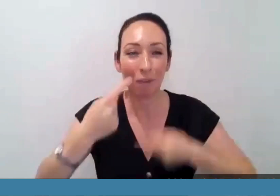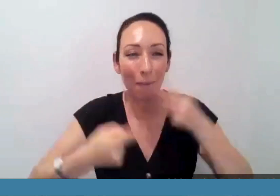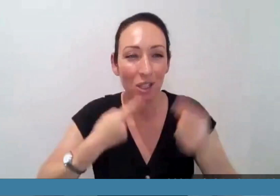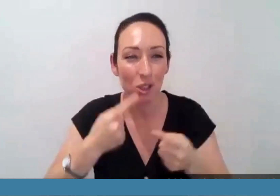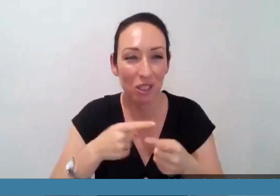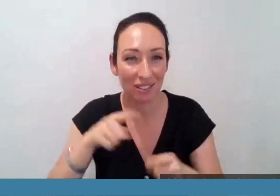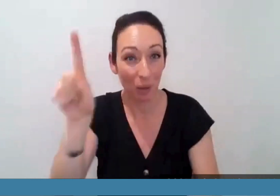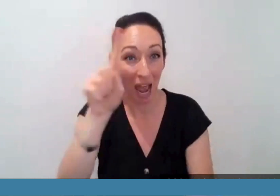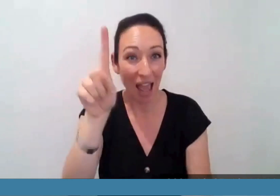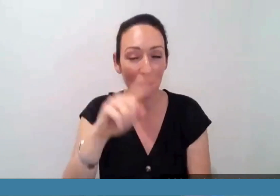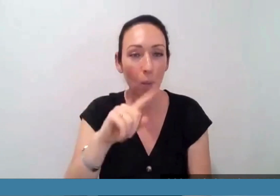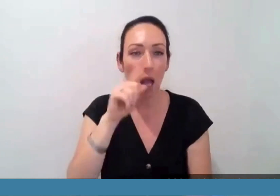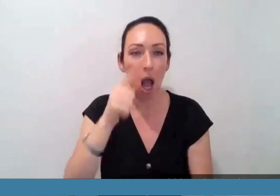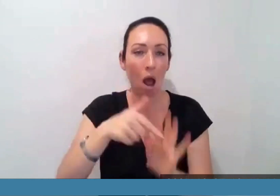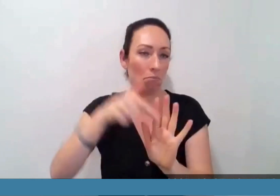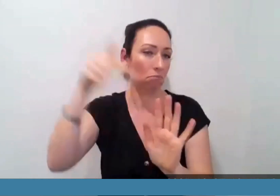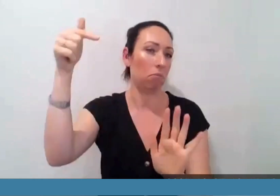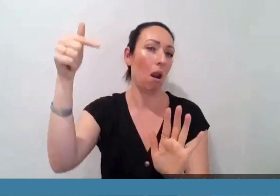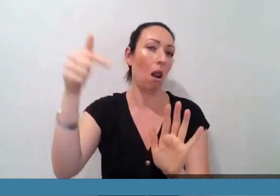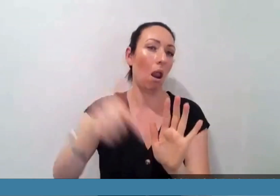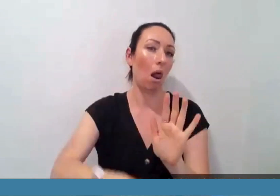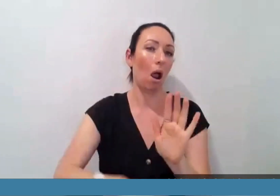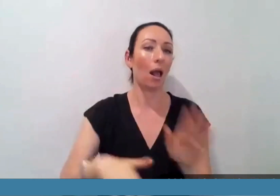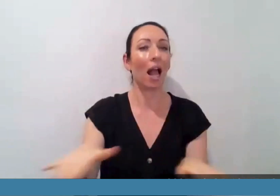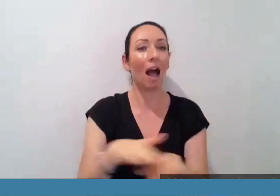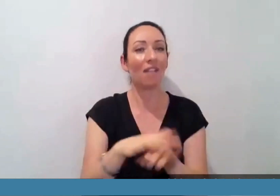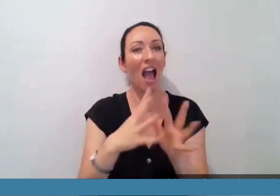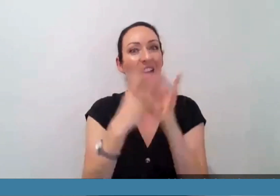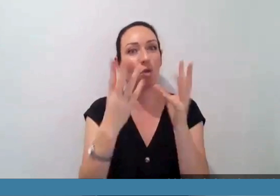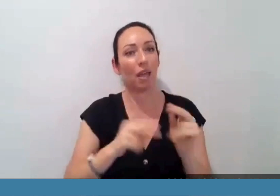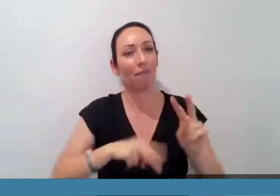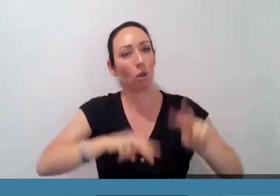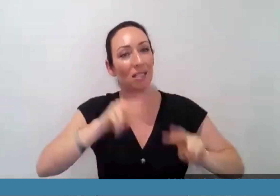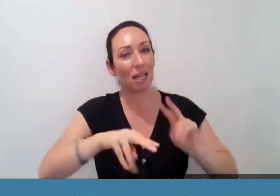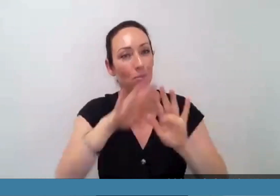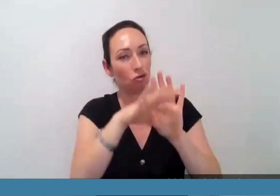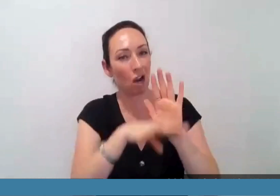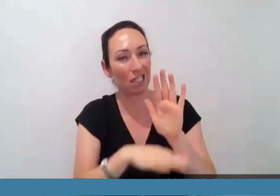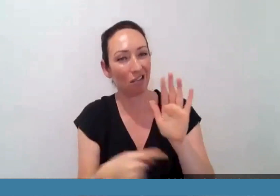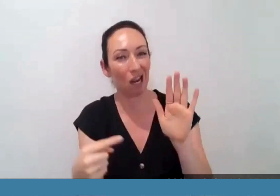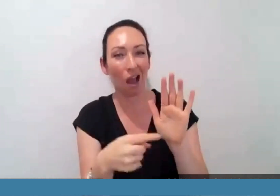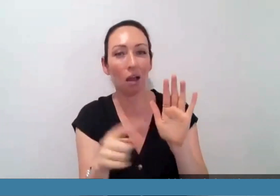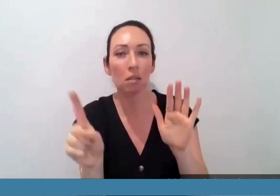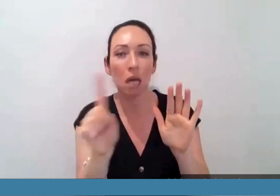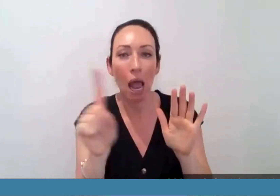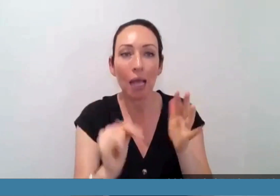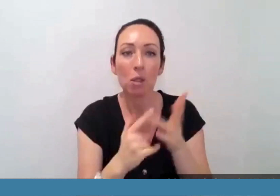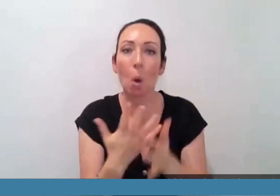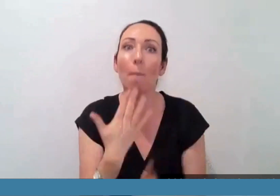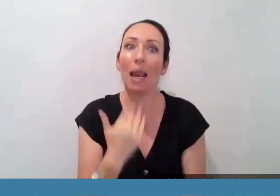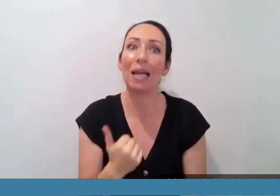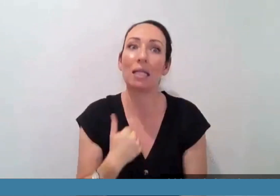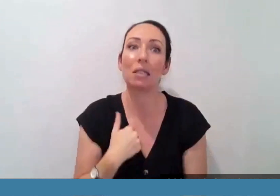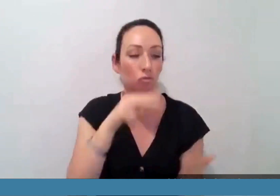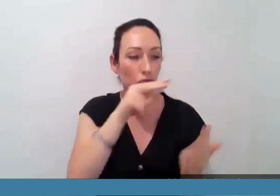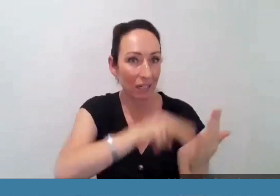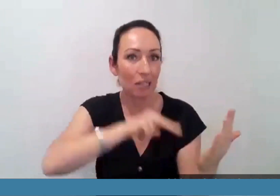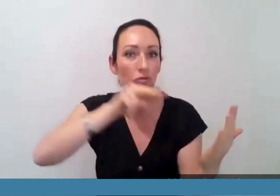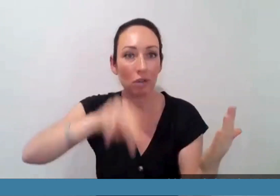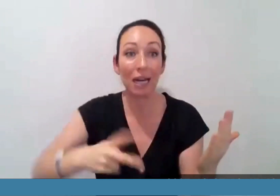and the detail that those guidelines and the assessment criterion do. So do go back to that detail anytime